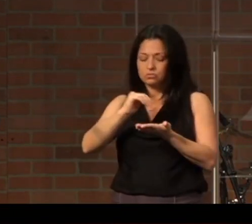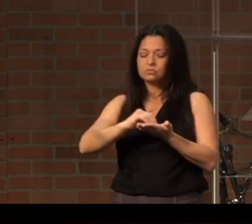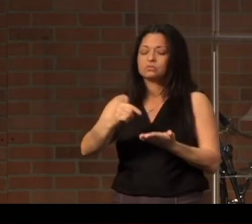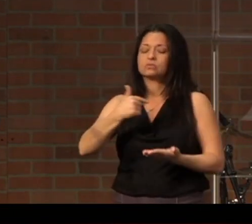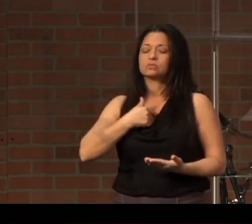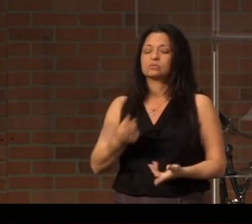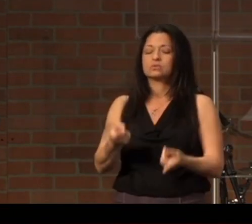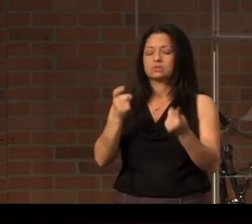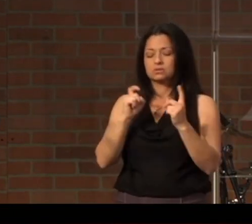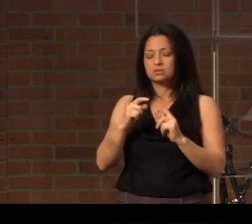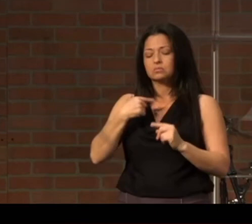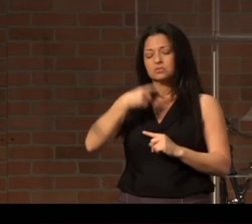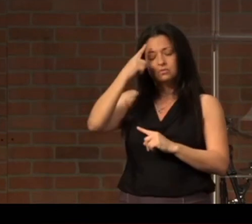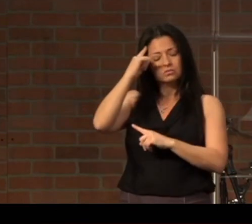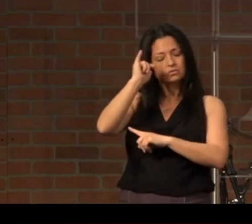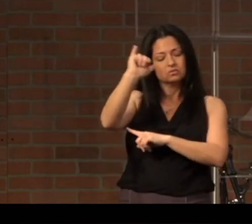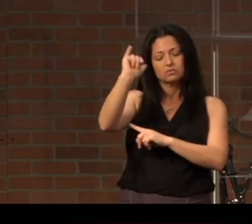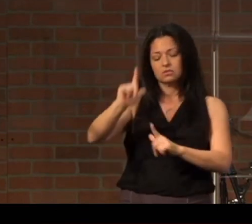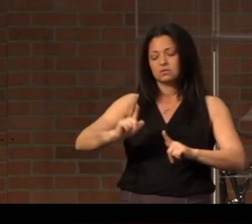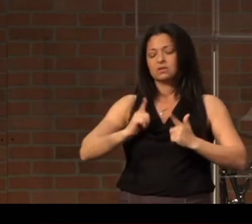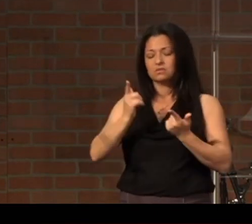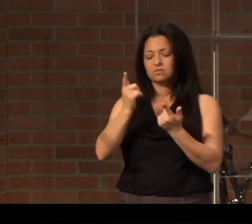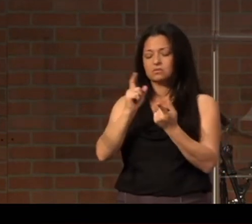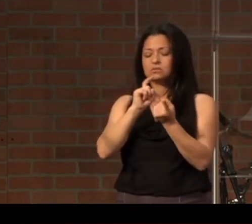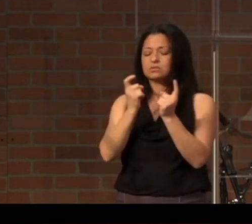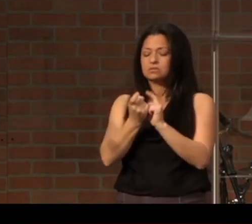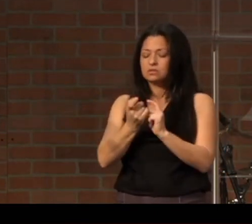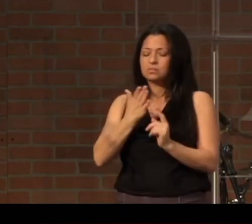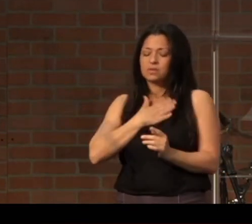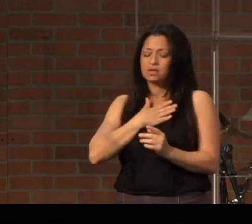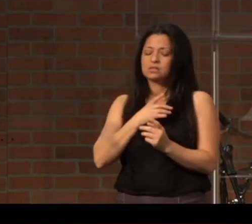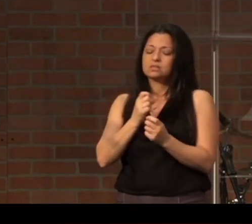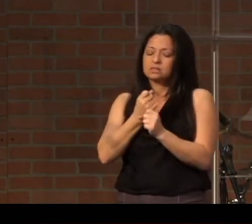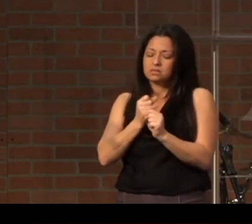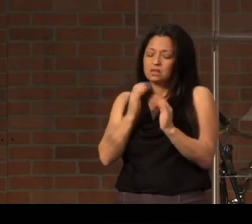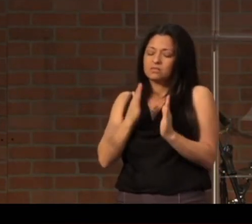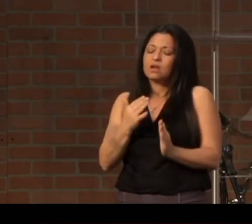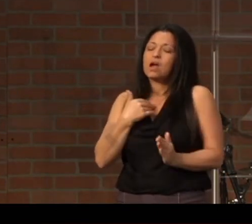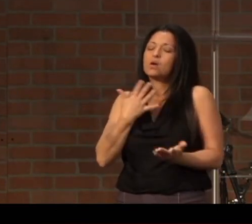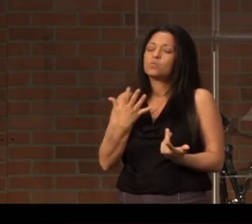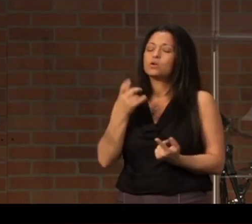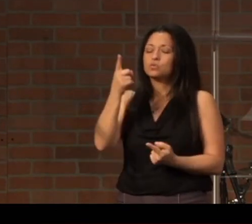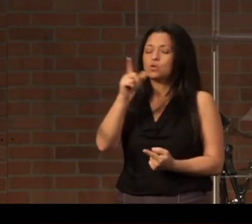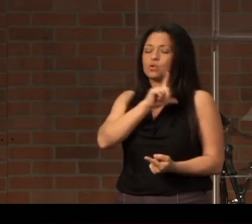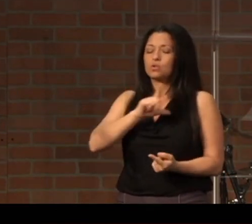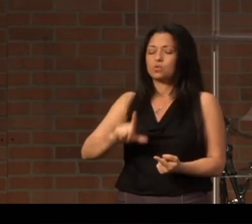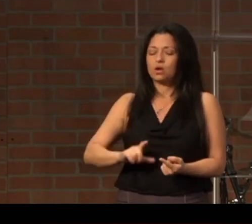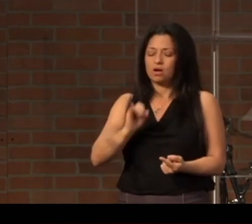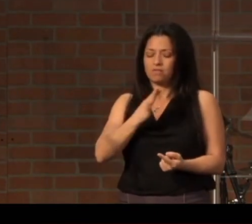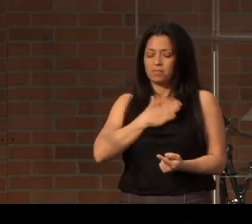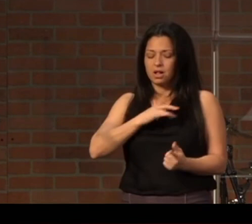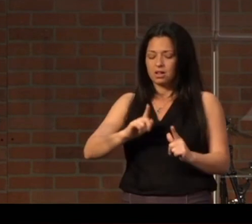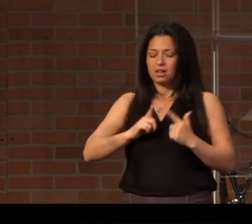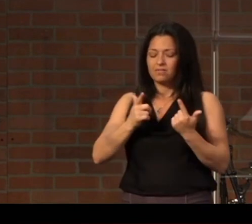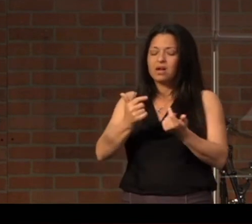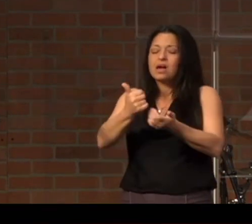life, and be my Savior. I want you to be Lord of my life.